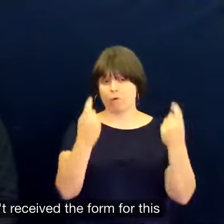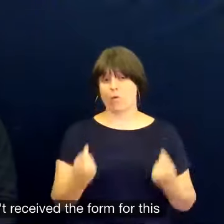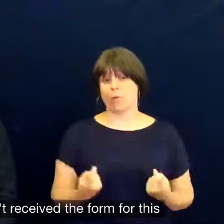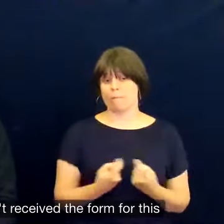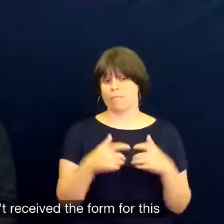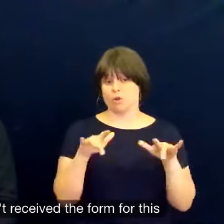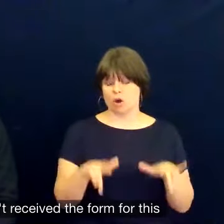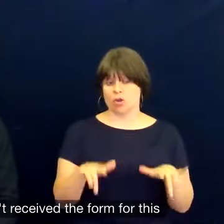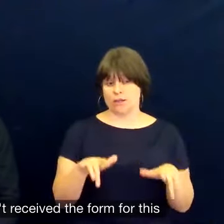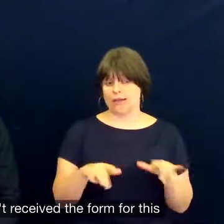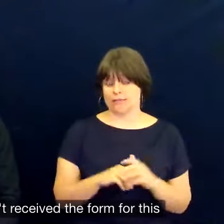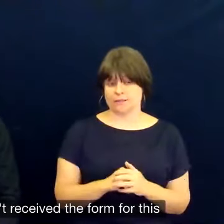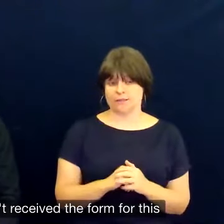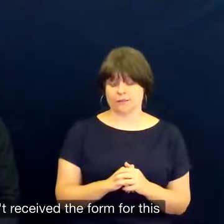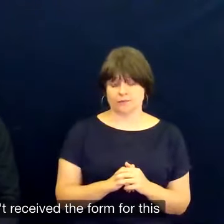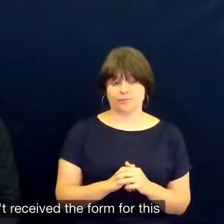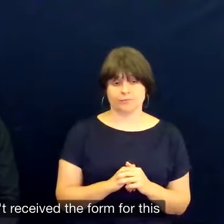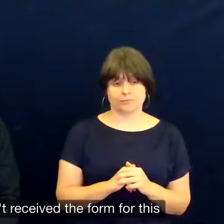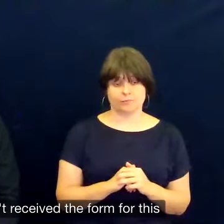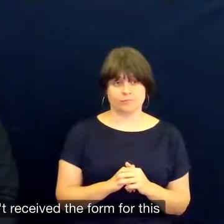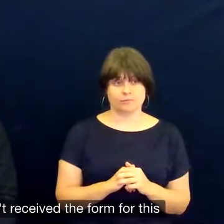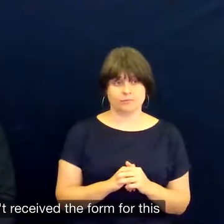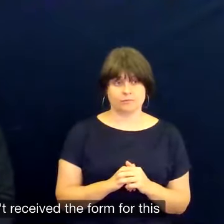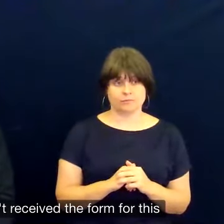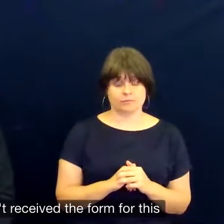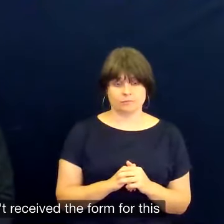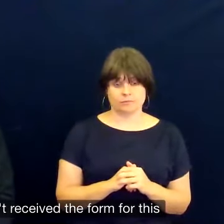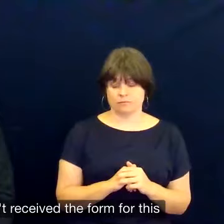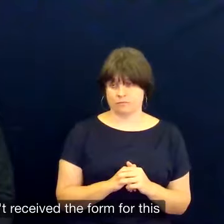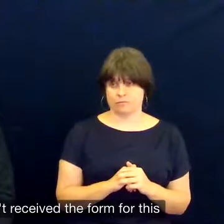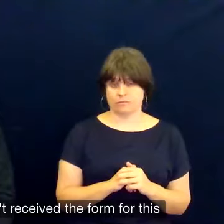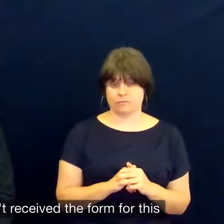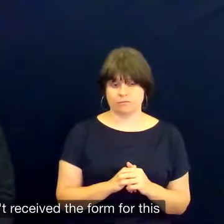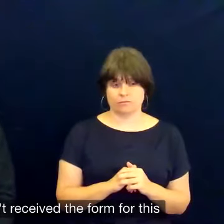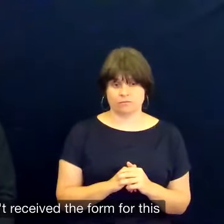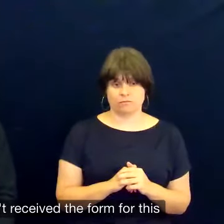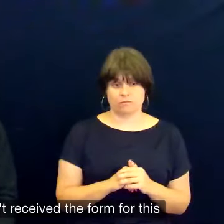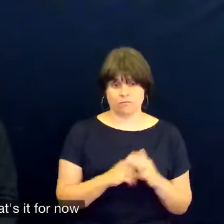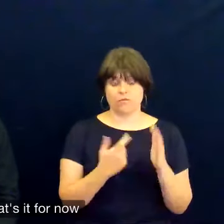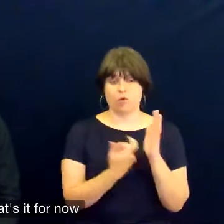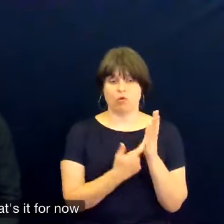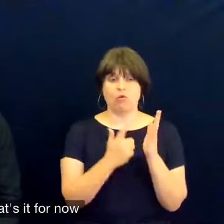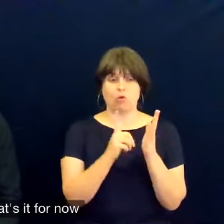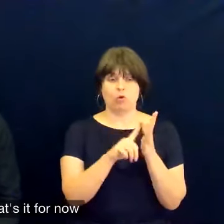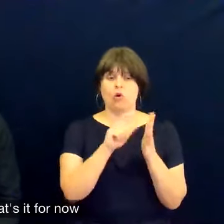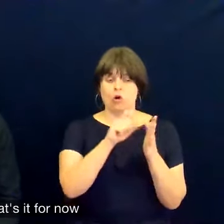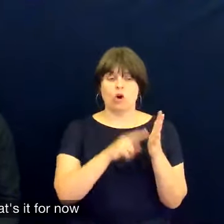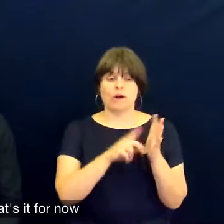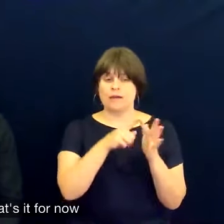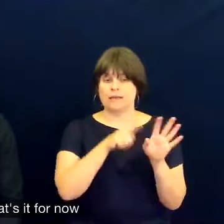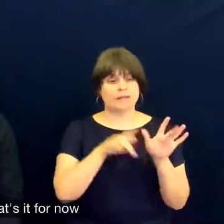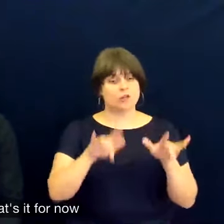And that's it for now. Did Rodney not receive The form, I'll make sure he gets